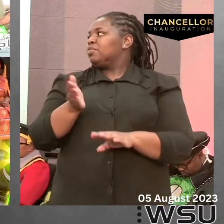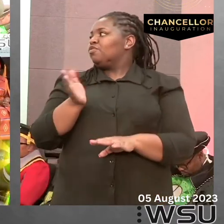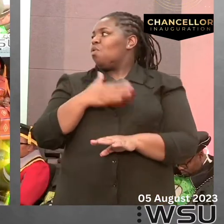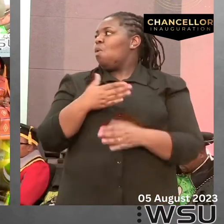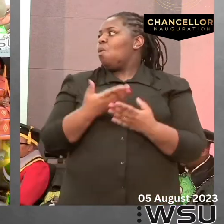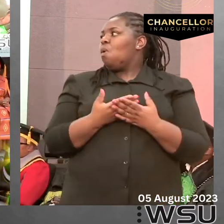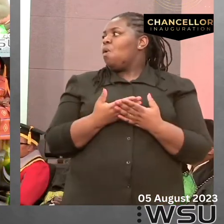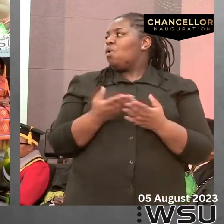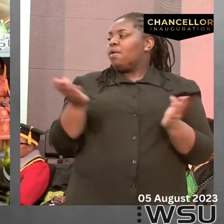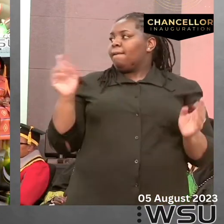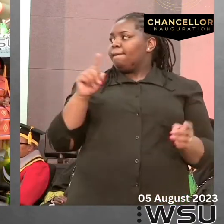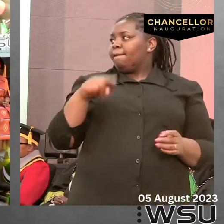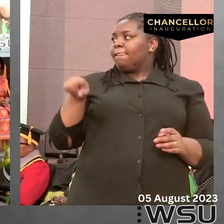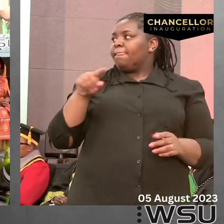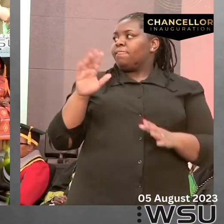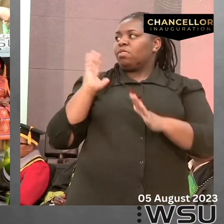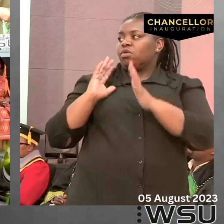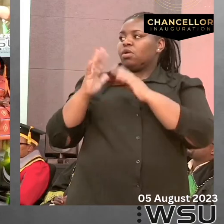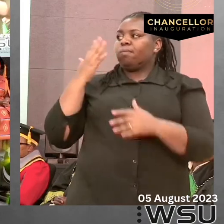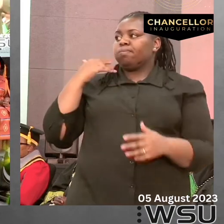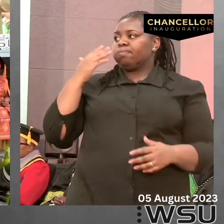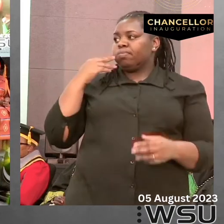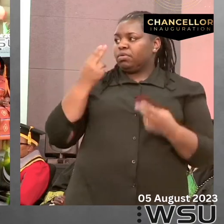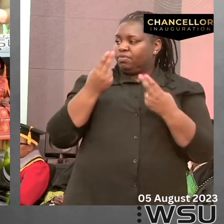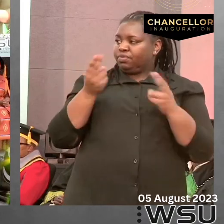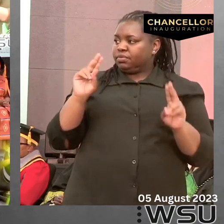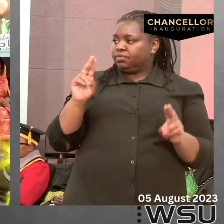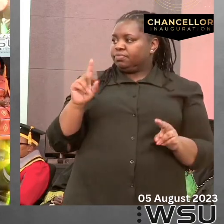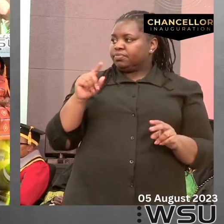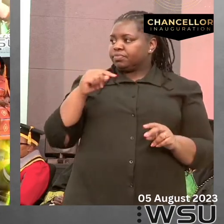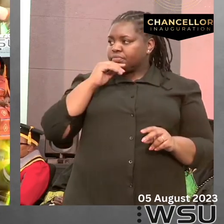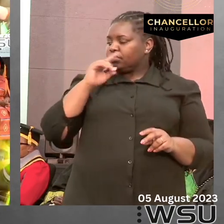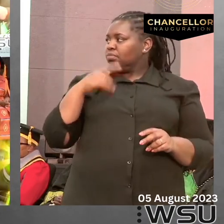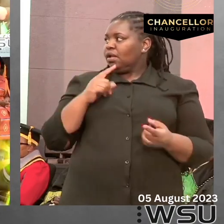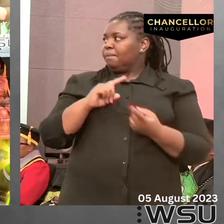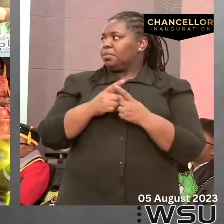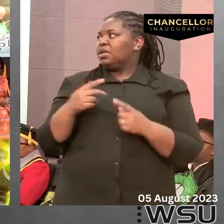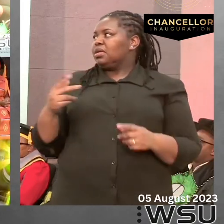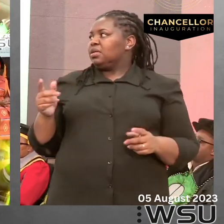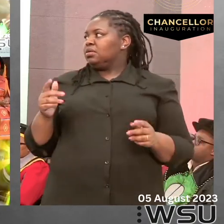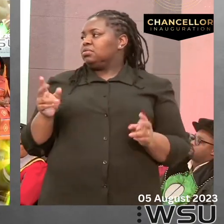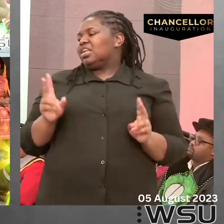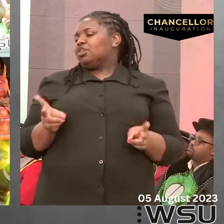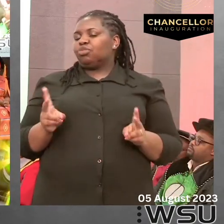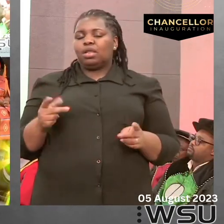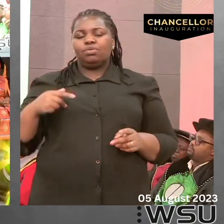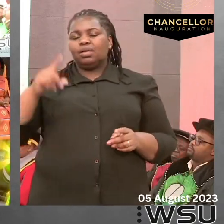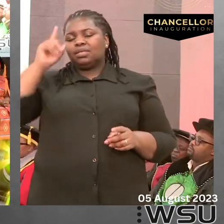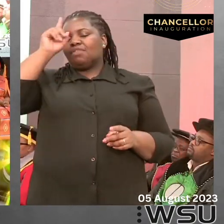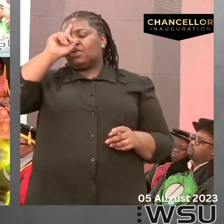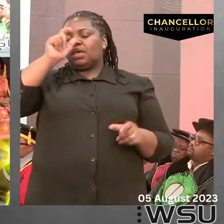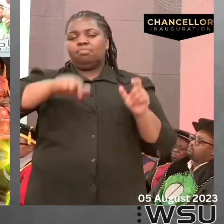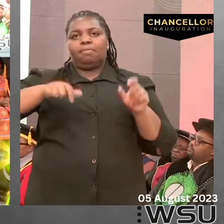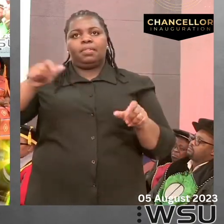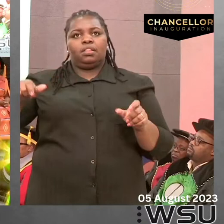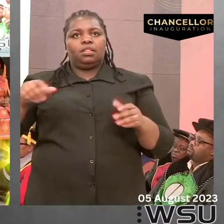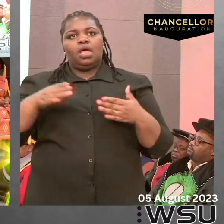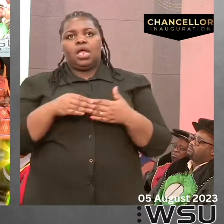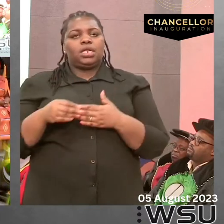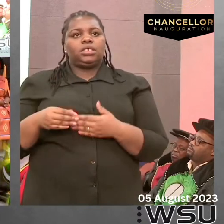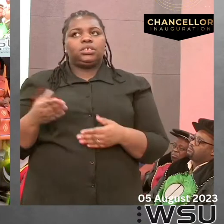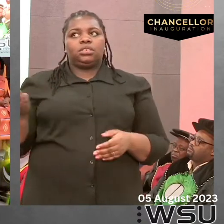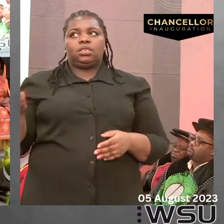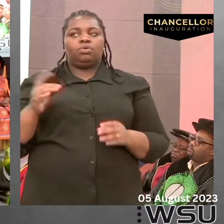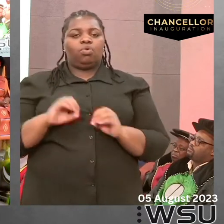these historically white universities. It came naturally. It was a natural thing. It was our own African people, you know, leading